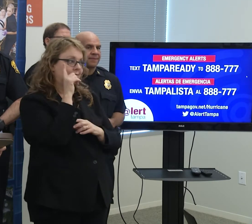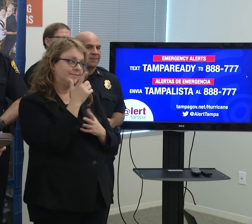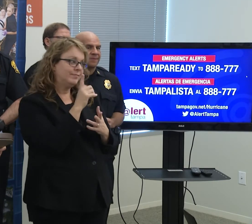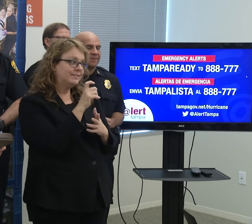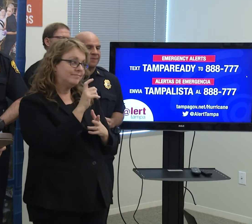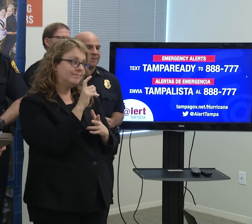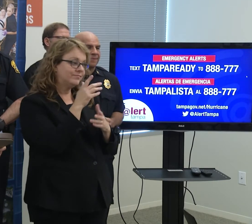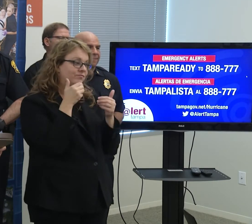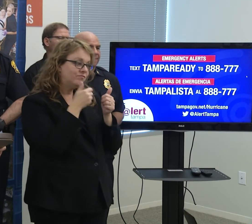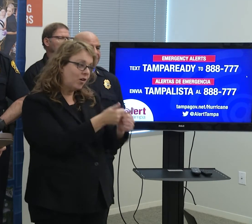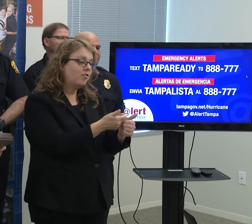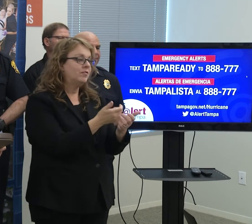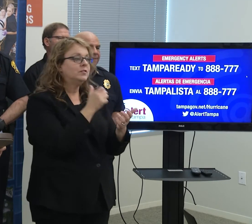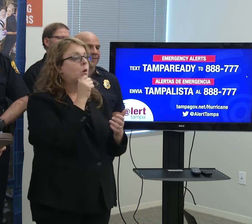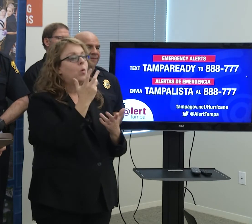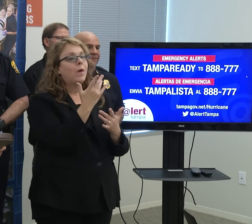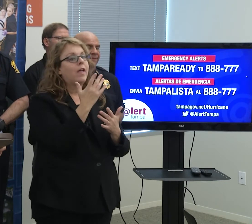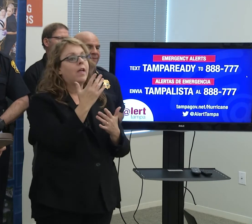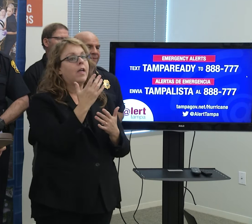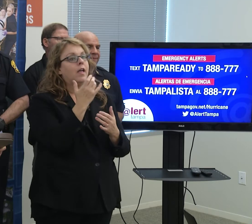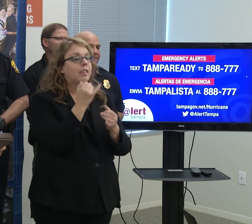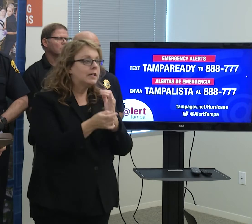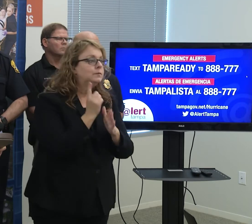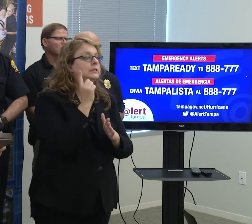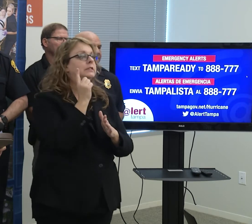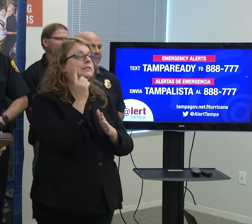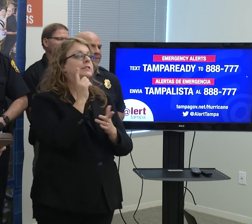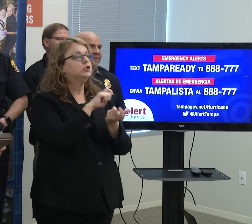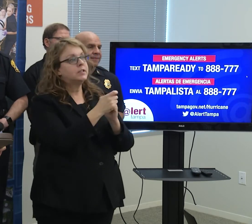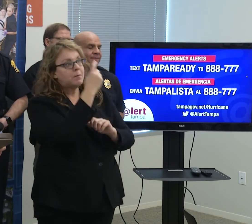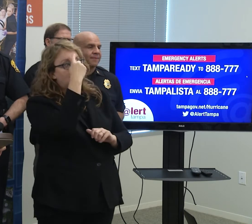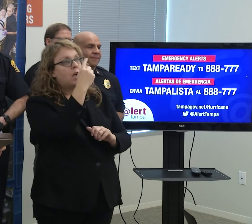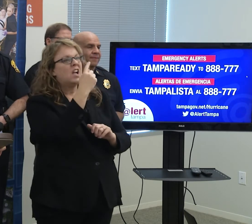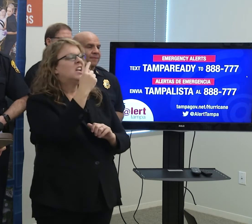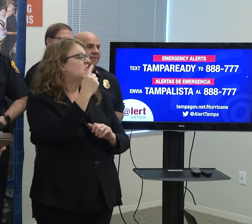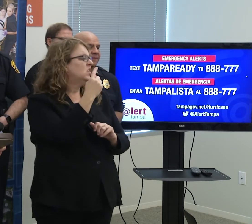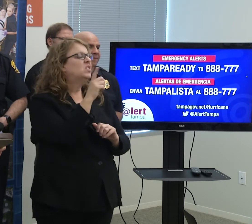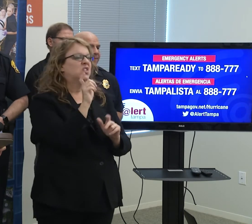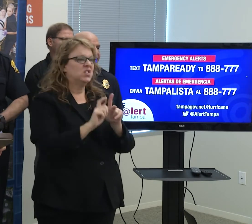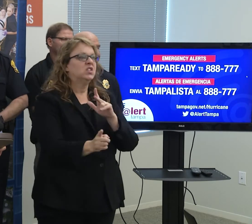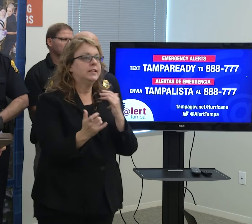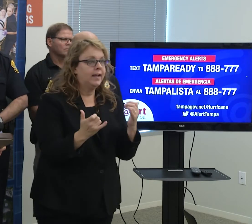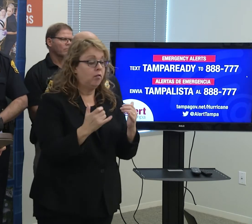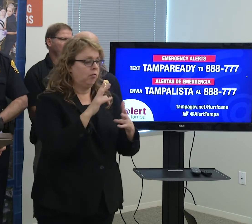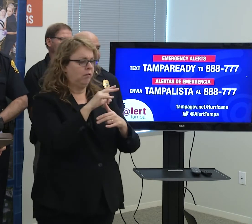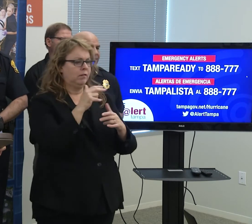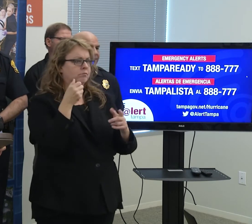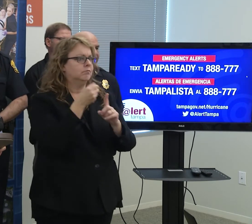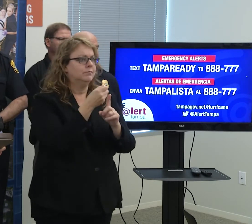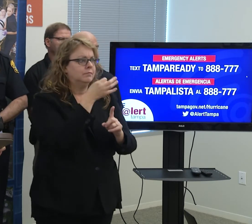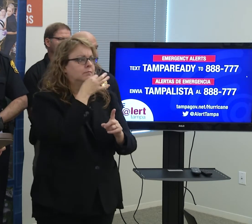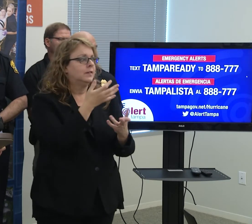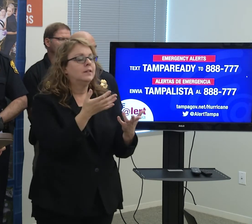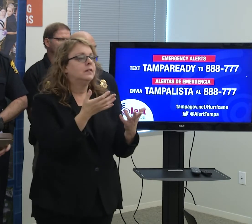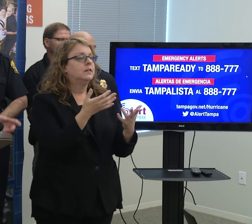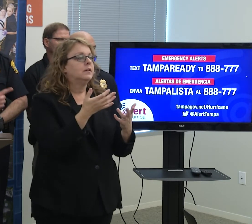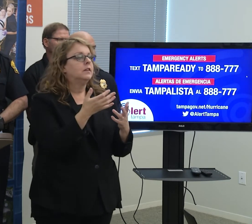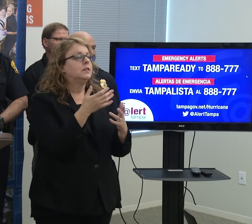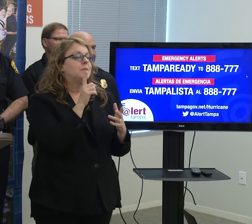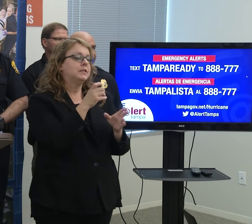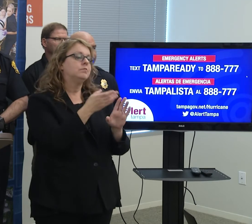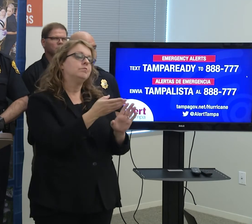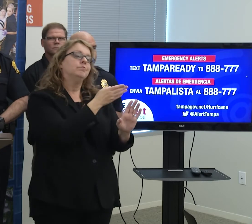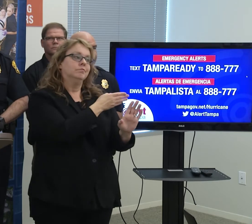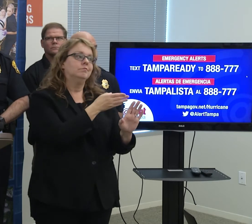upon those. You know, don't wait until the last minute and when the hurricane is about to hit to decide to go. And